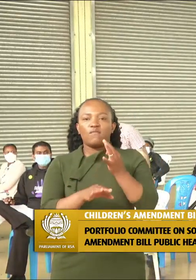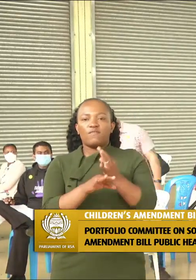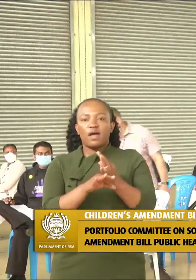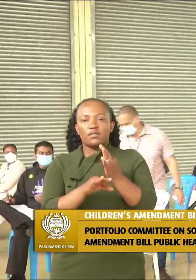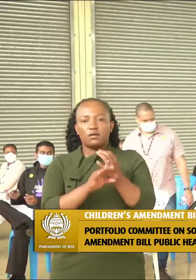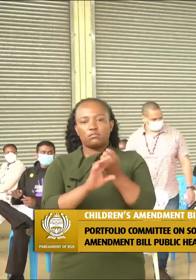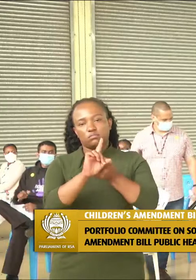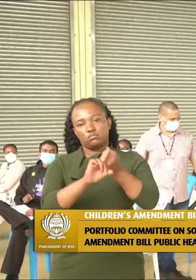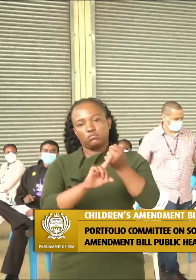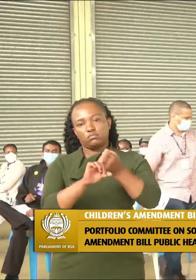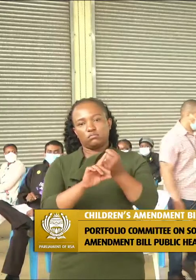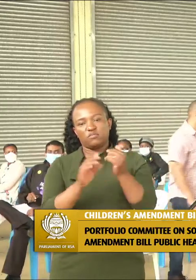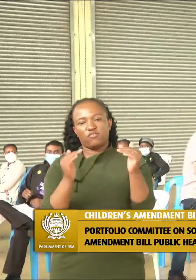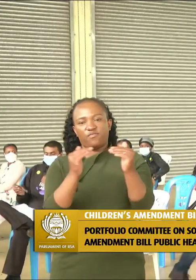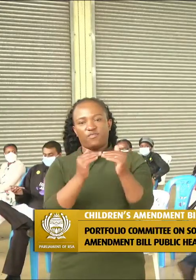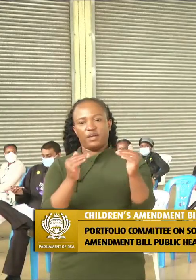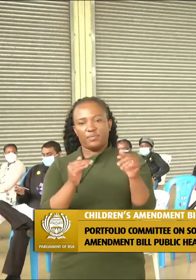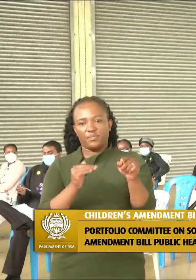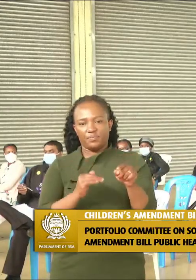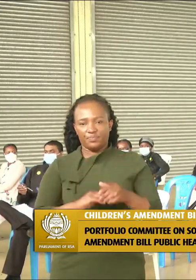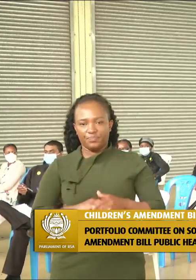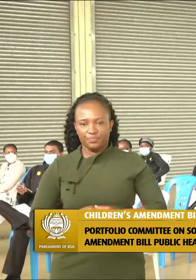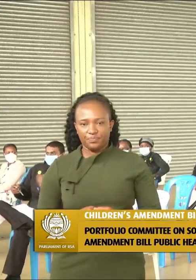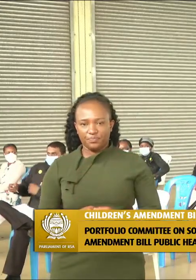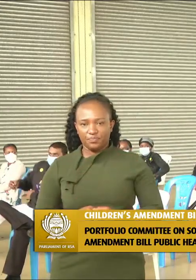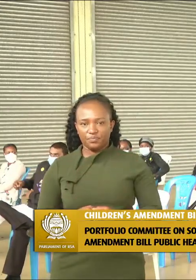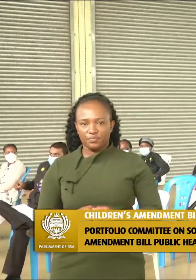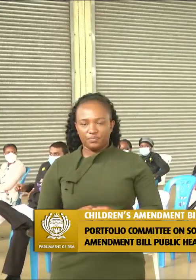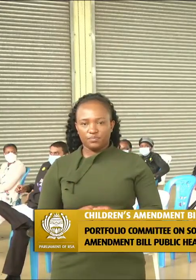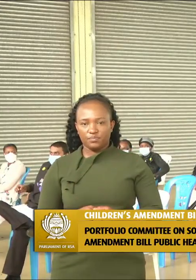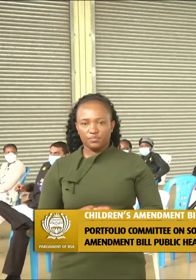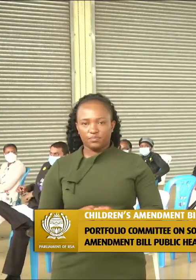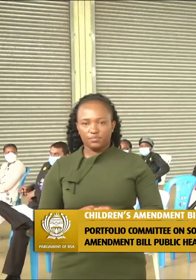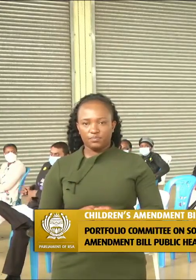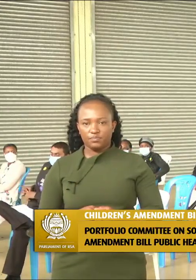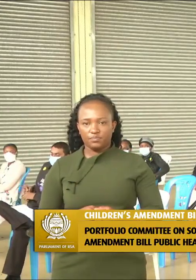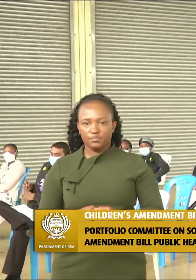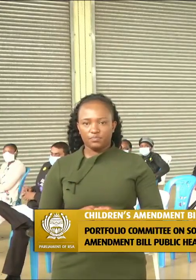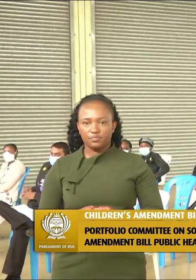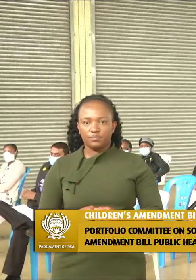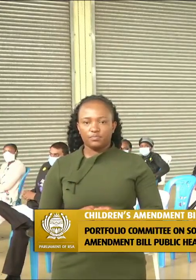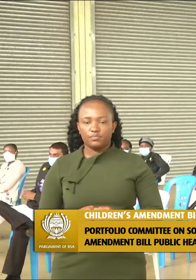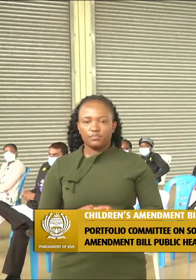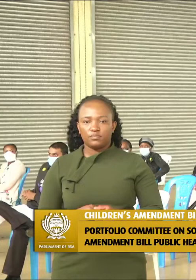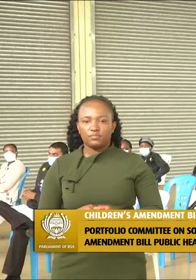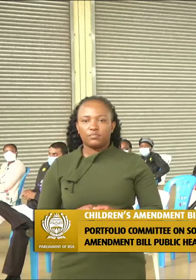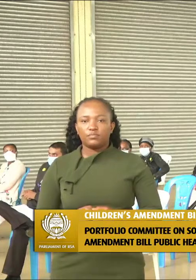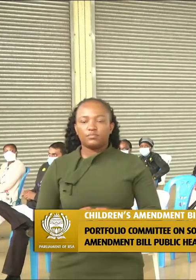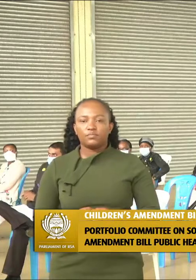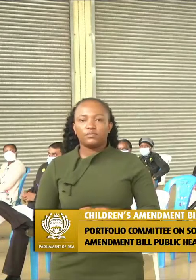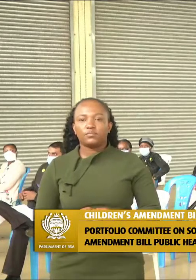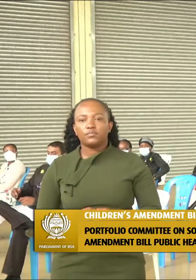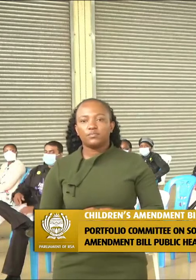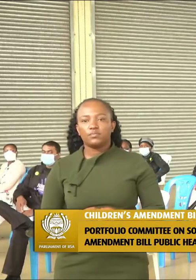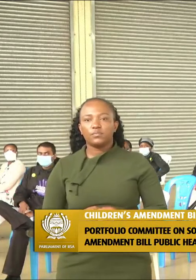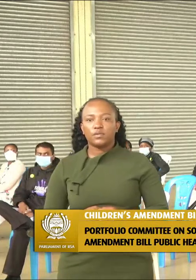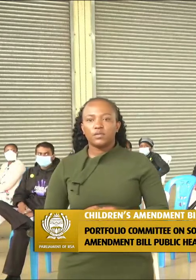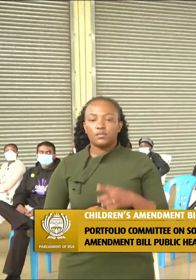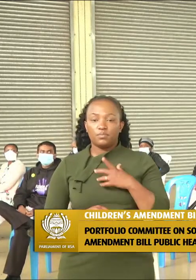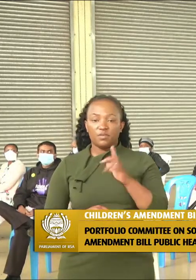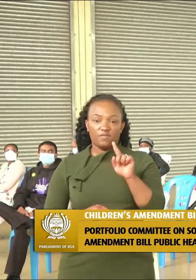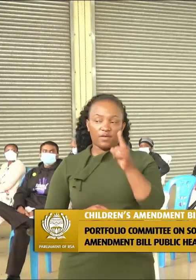Justice. Ngiyilungu lalenhlangano ebizwa ngobaba bobulungisa. Firstly, I just want to